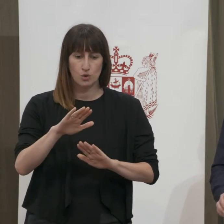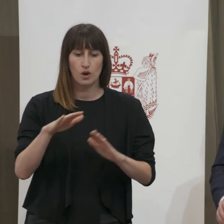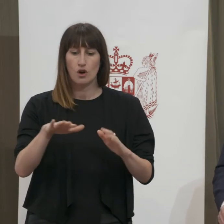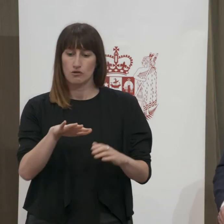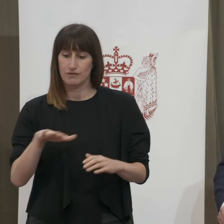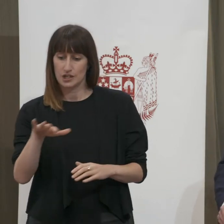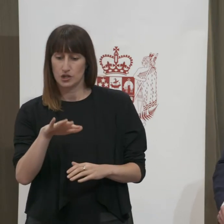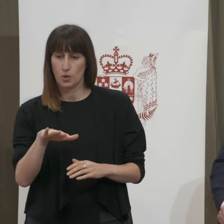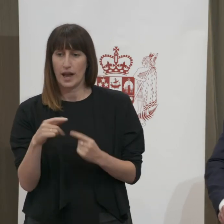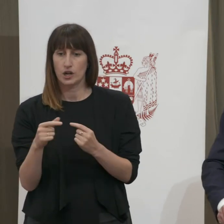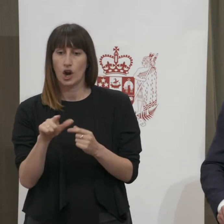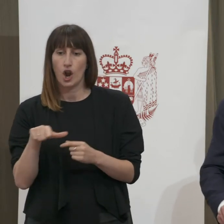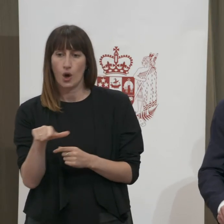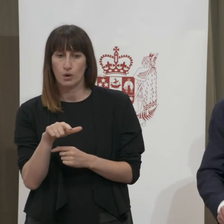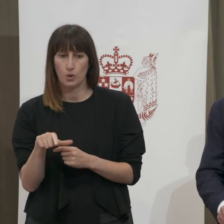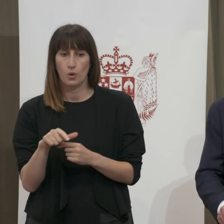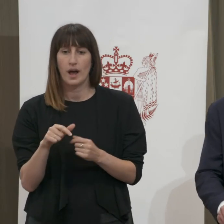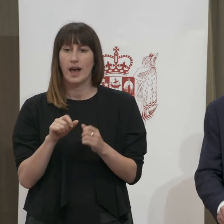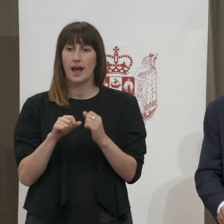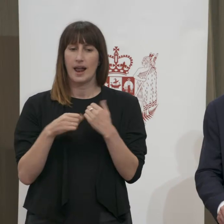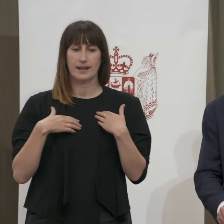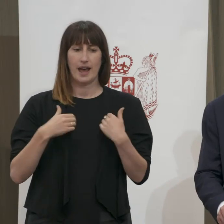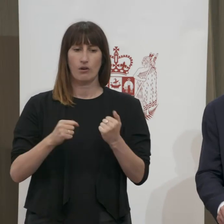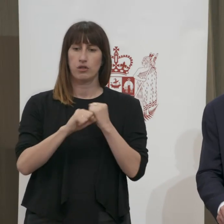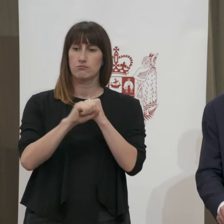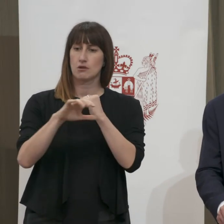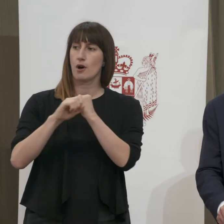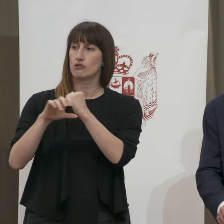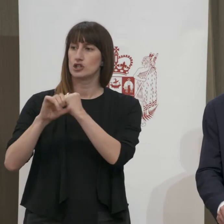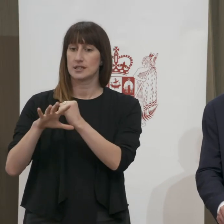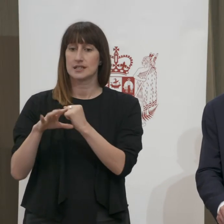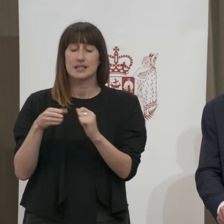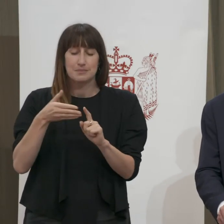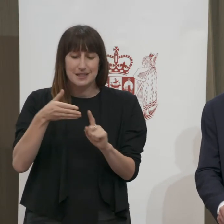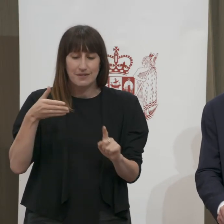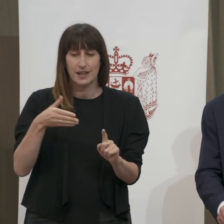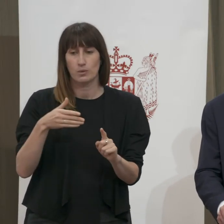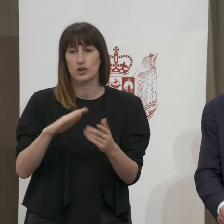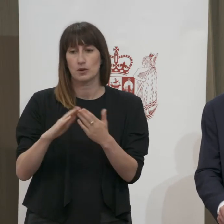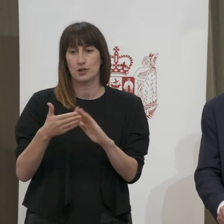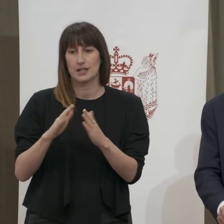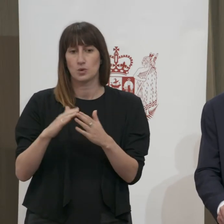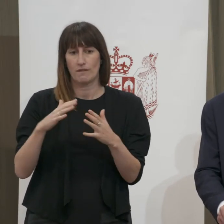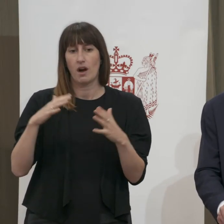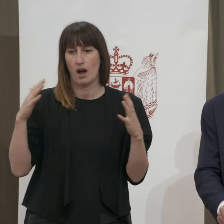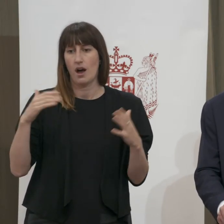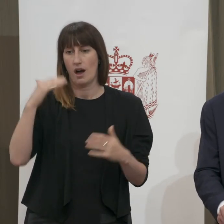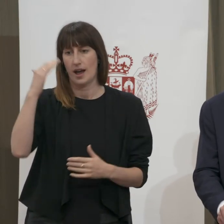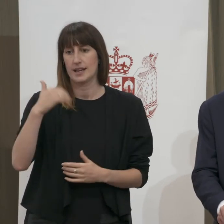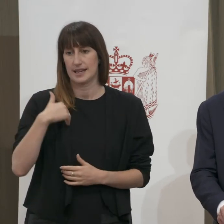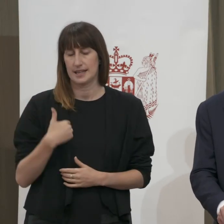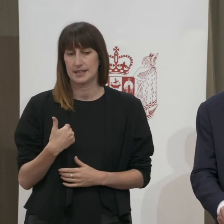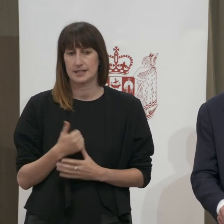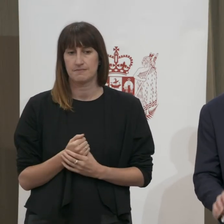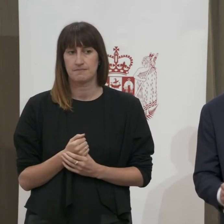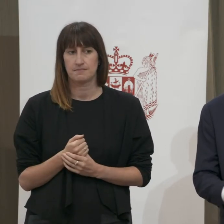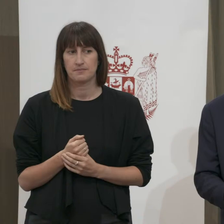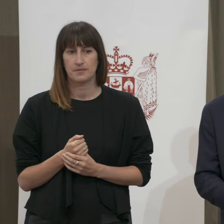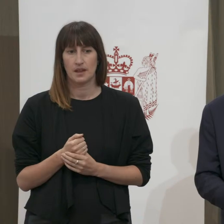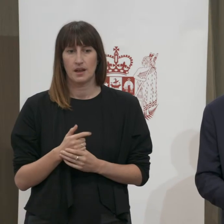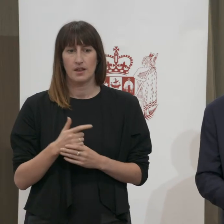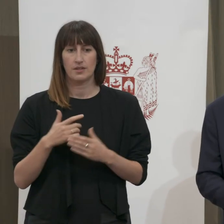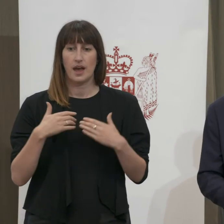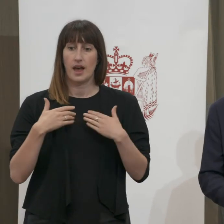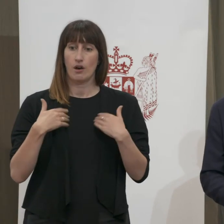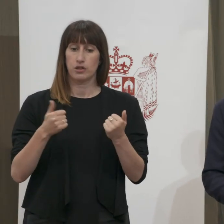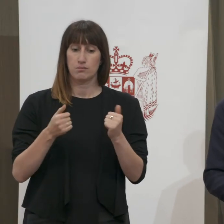health promotions, particularly in communities with the greatest health needs. The Health Promotion Agency will be part of Health NZ